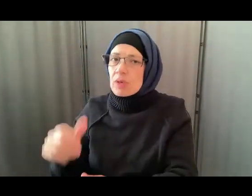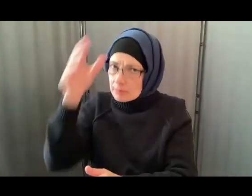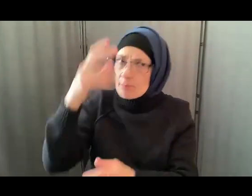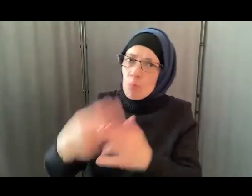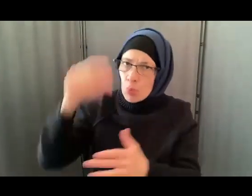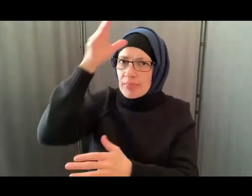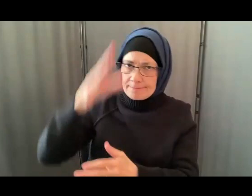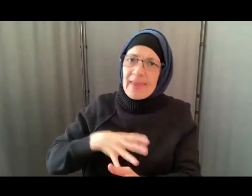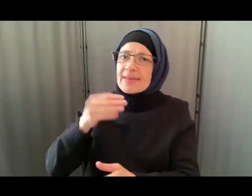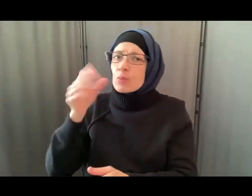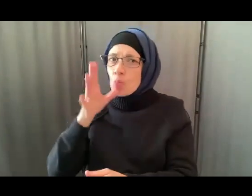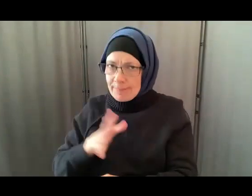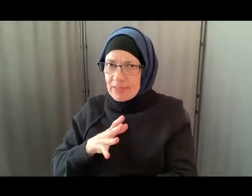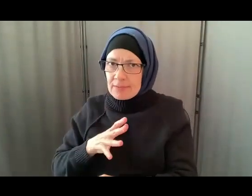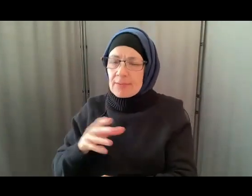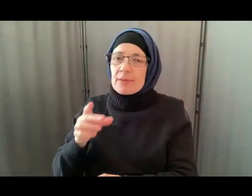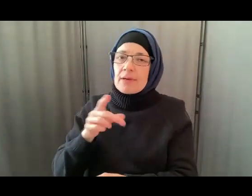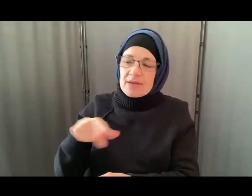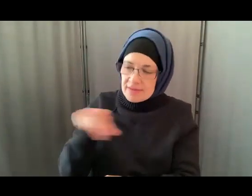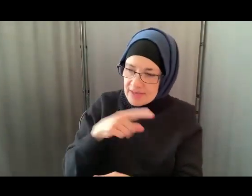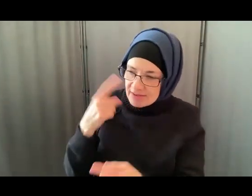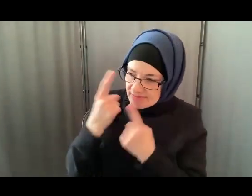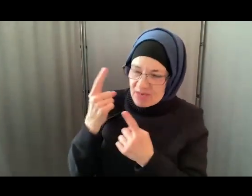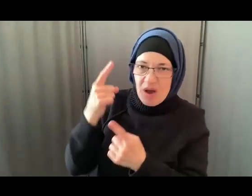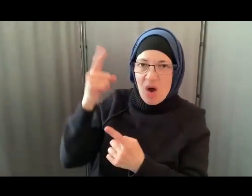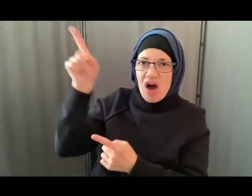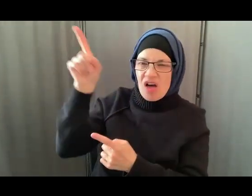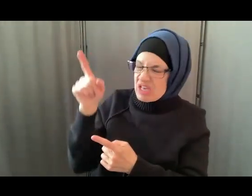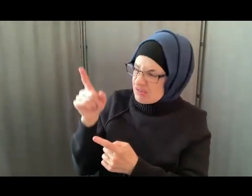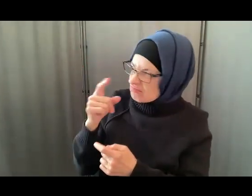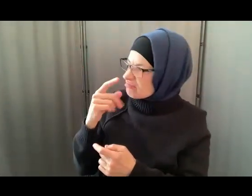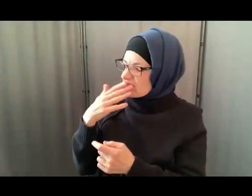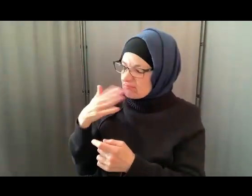who think evil of Allah subhanahu wa ta'ala.